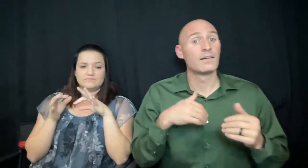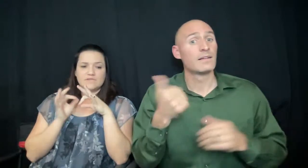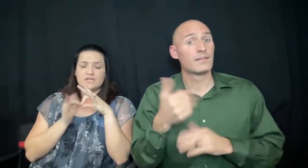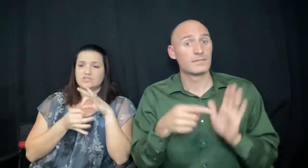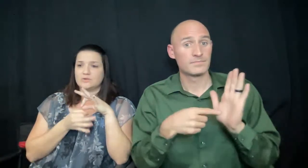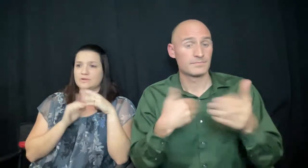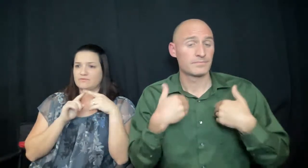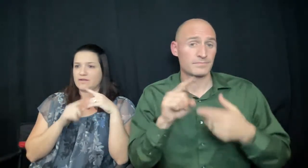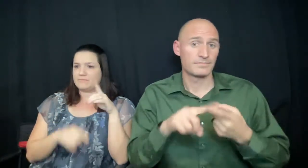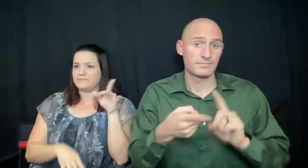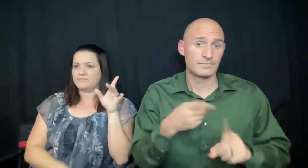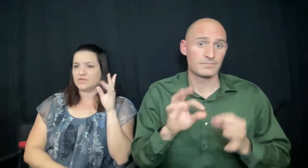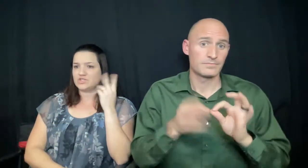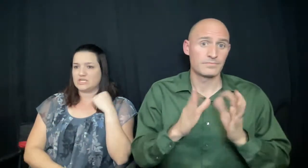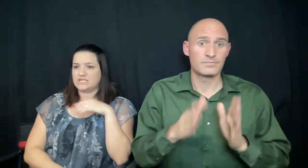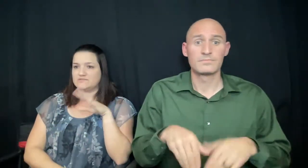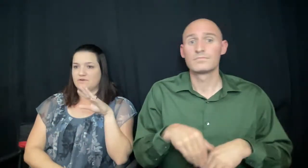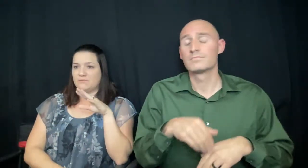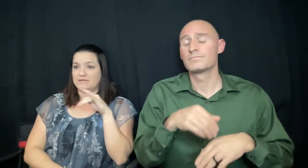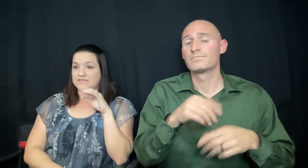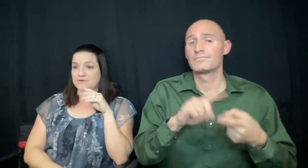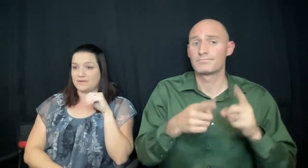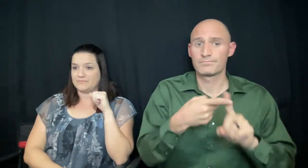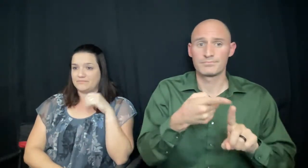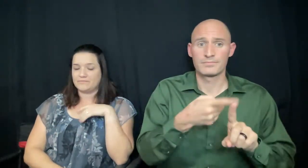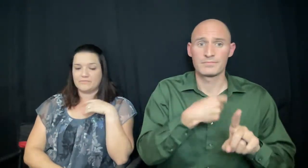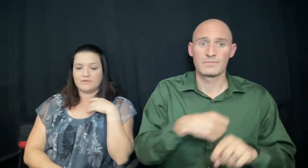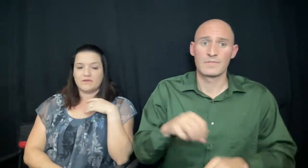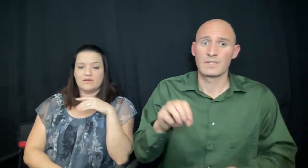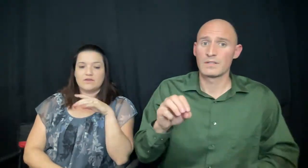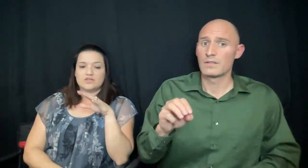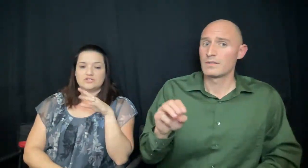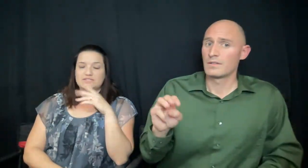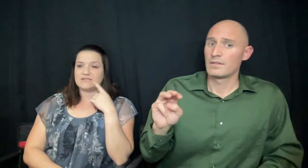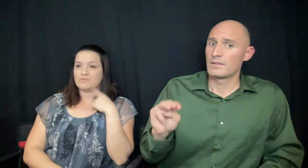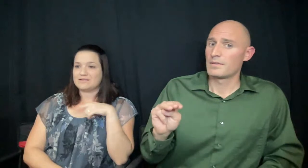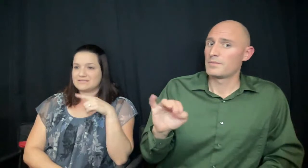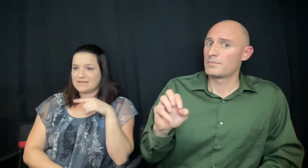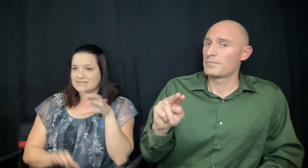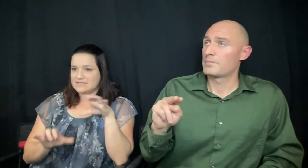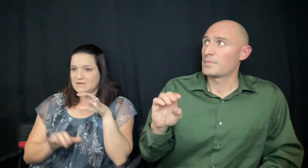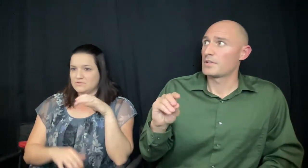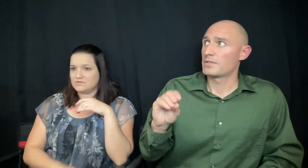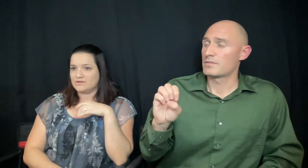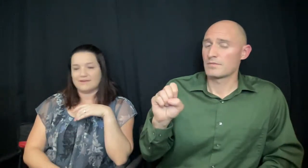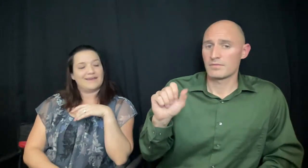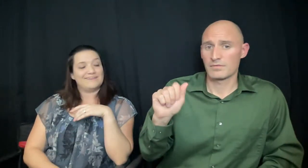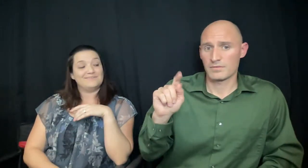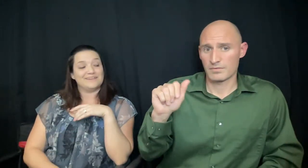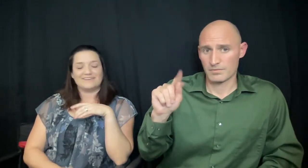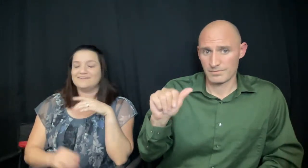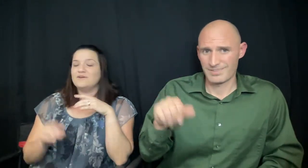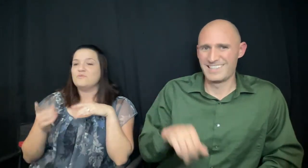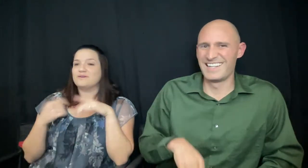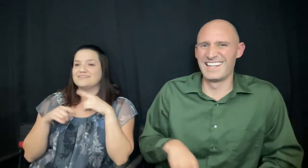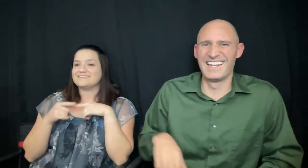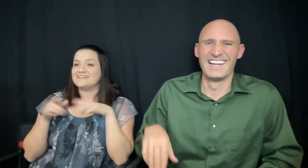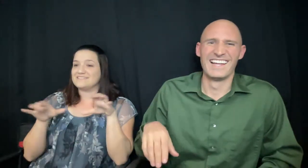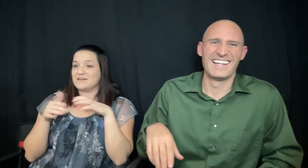an interpreting friend. She is from Minnesota. She said one of the signs that they would do there. Yeah, how do you like it? One of the signs that they would